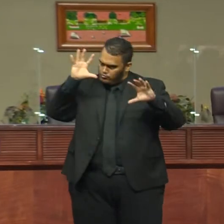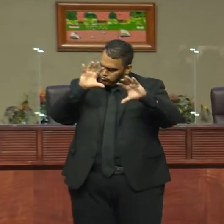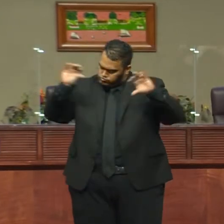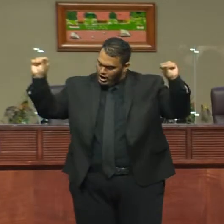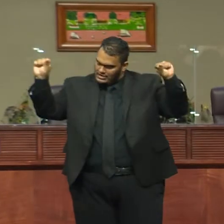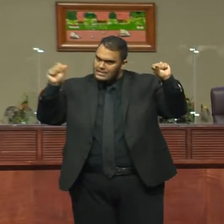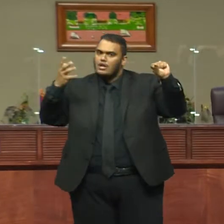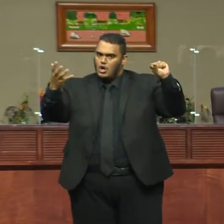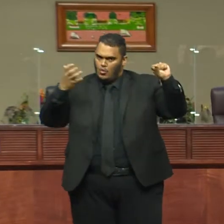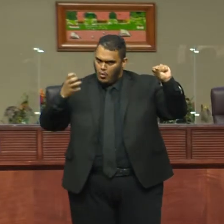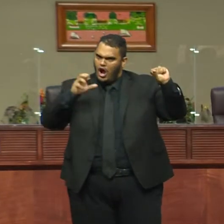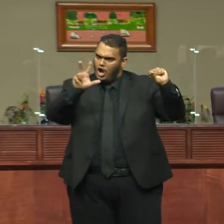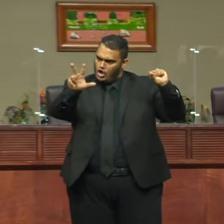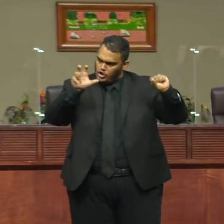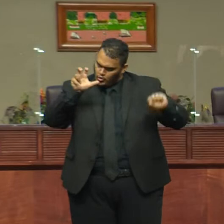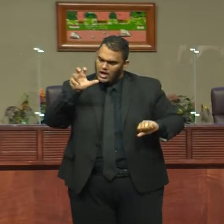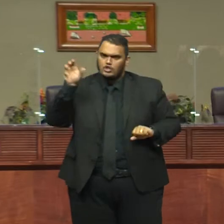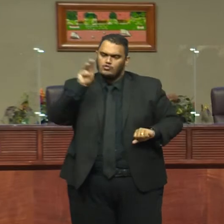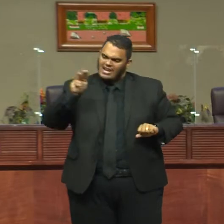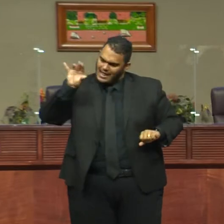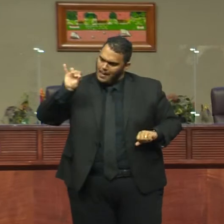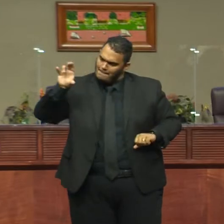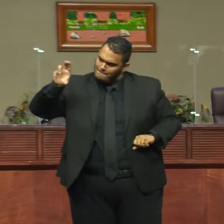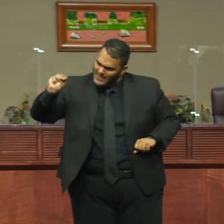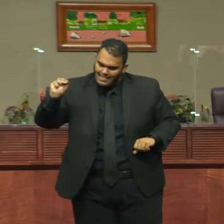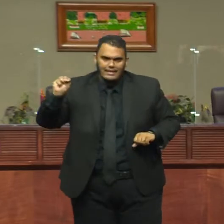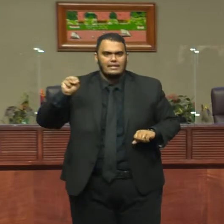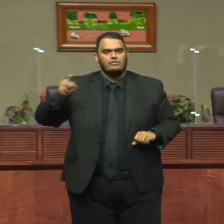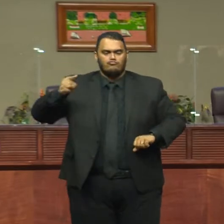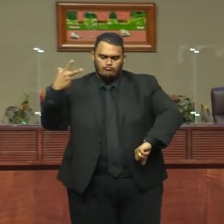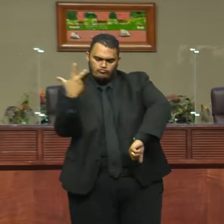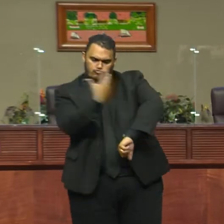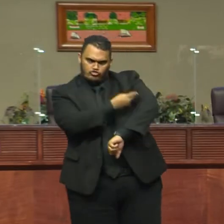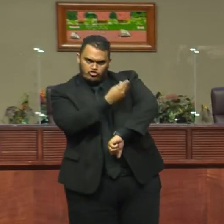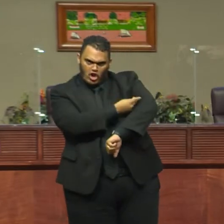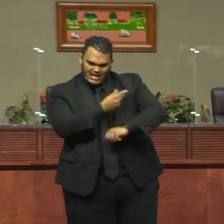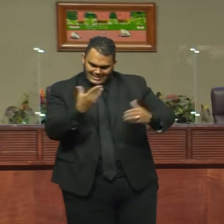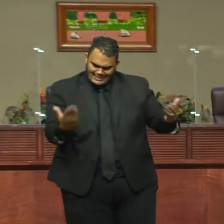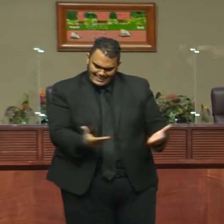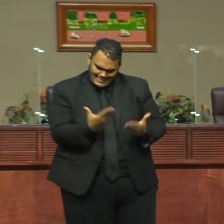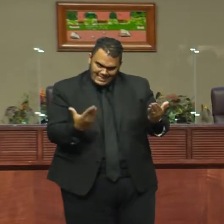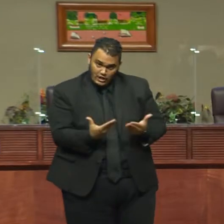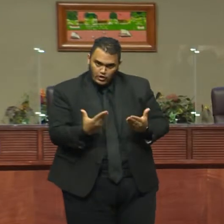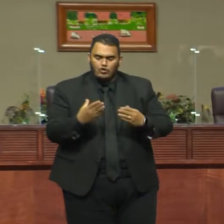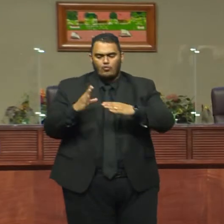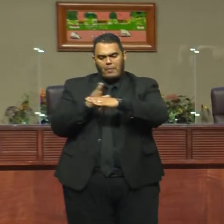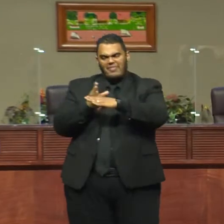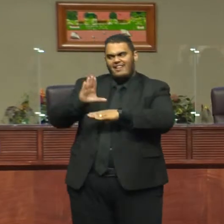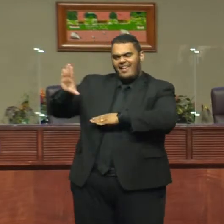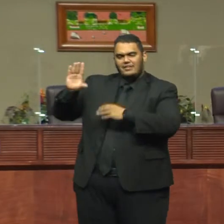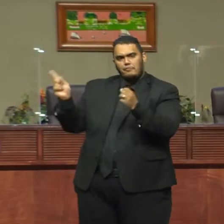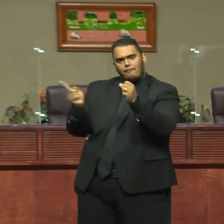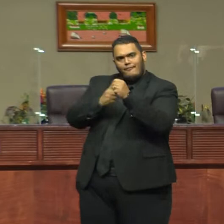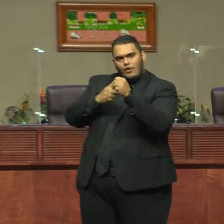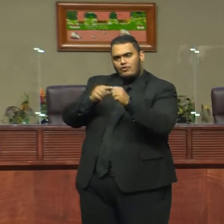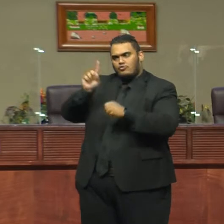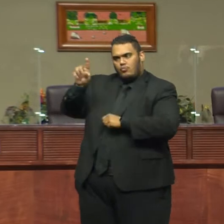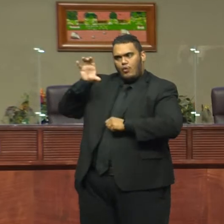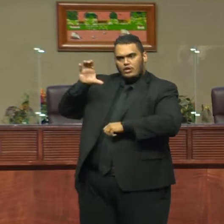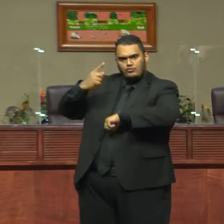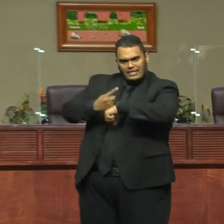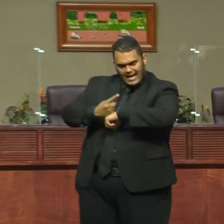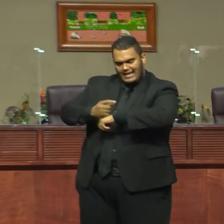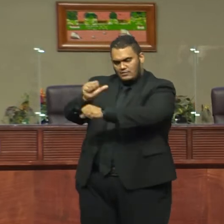the arms of Americans within his first 100 days, and they promised a substantial increase in